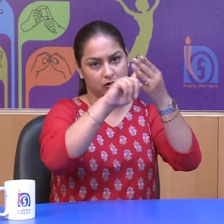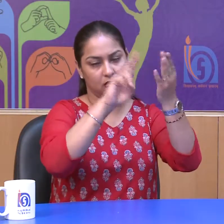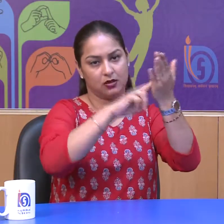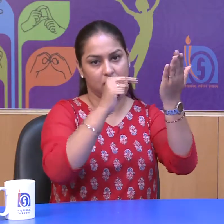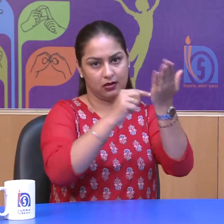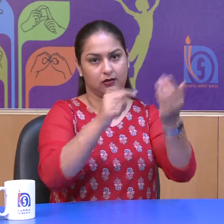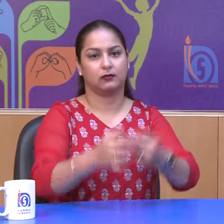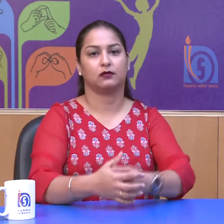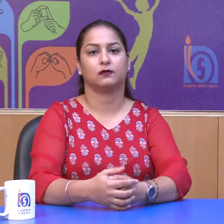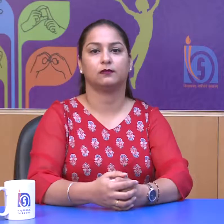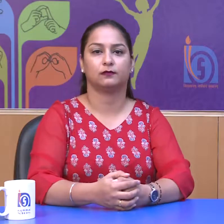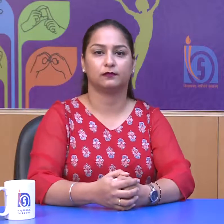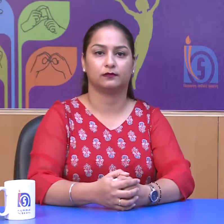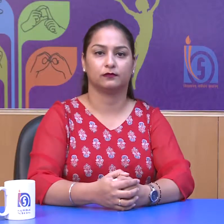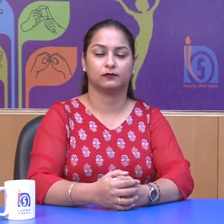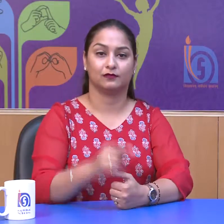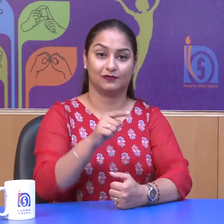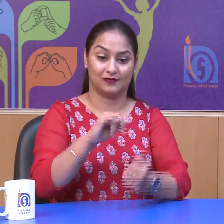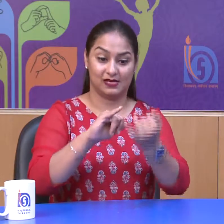PARLIAMENT. The state legislature,